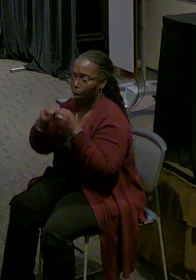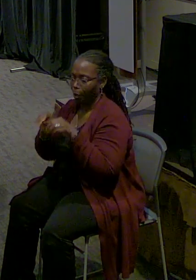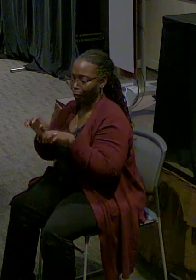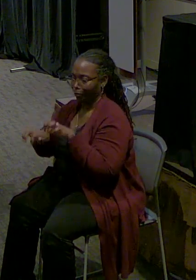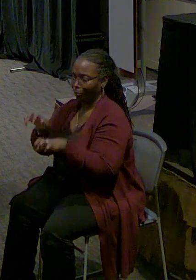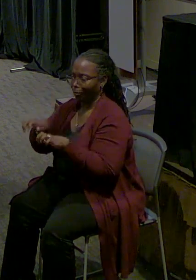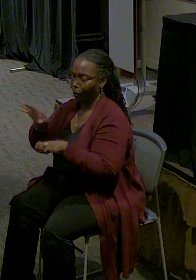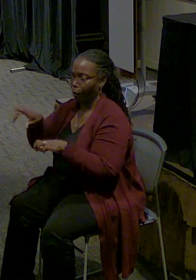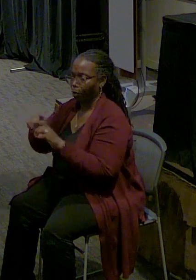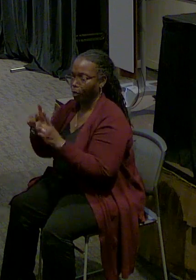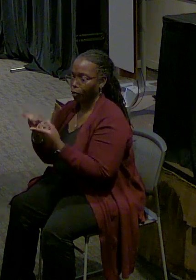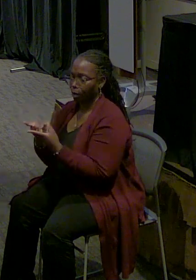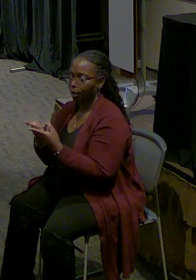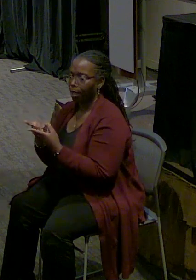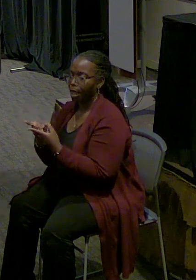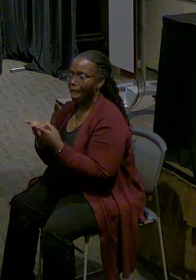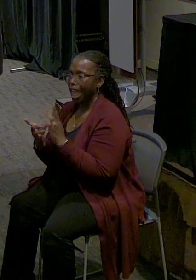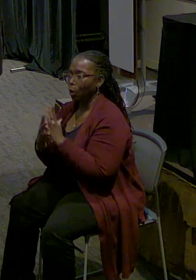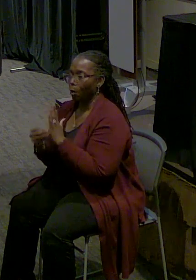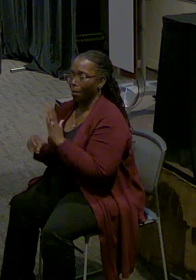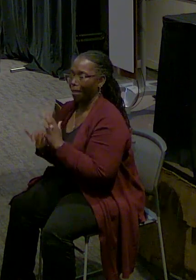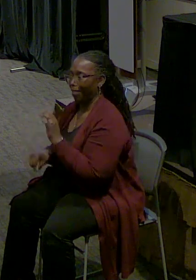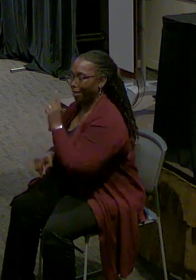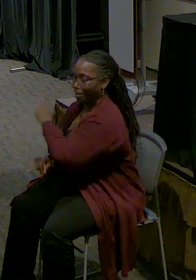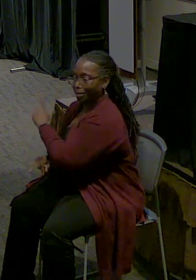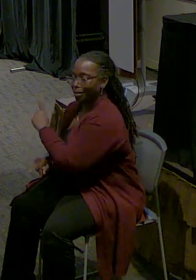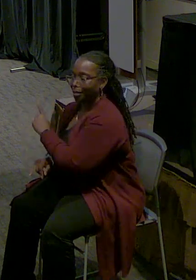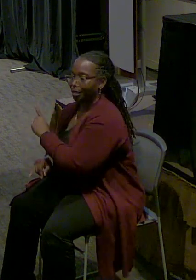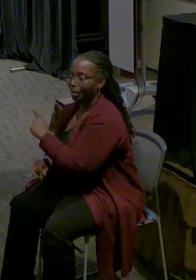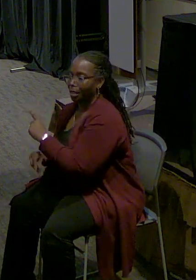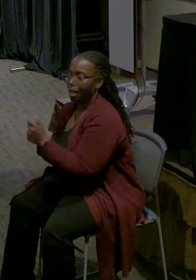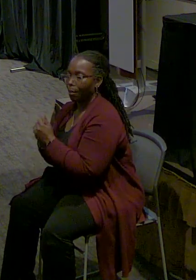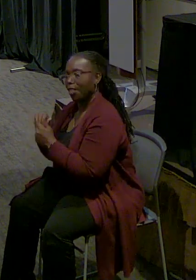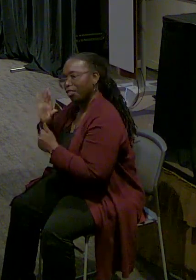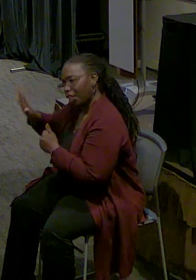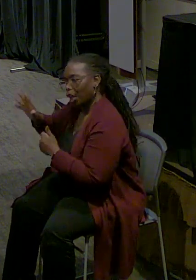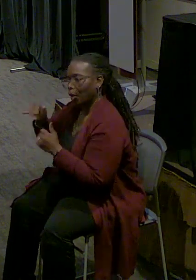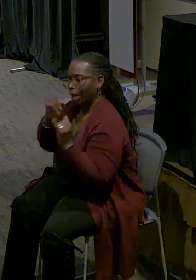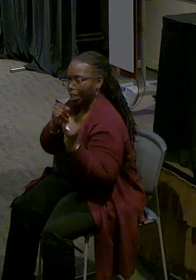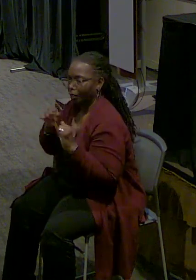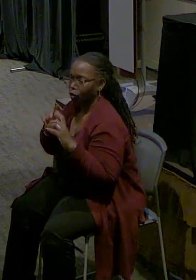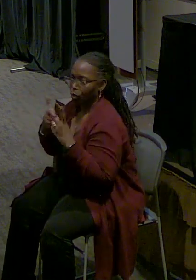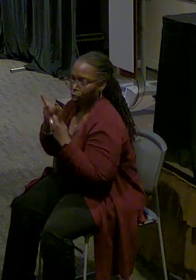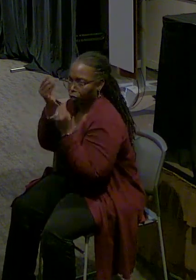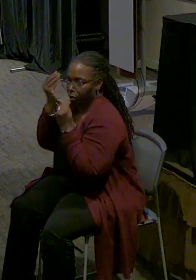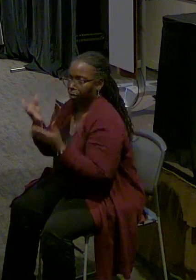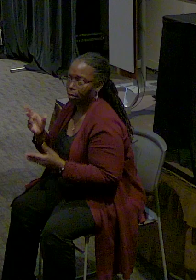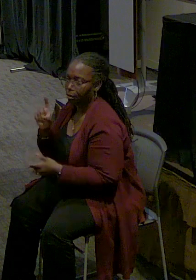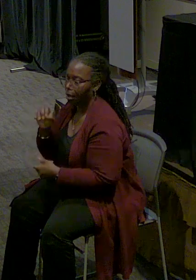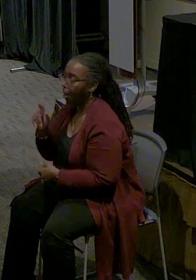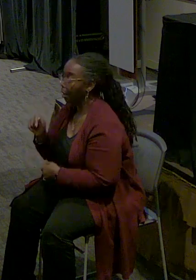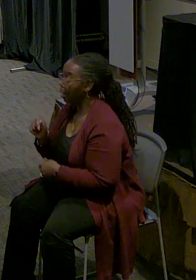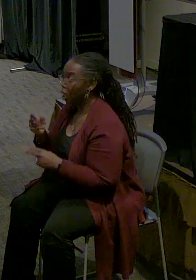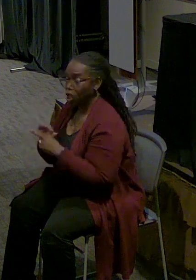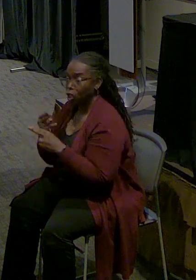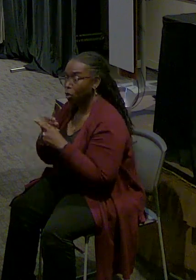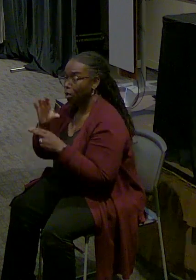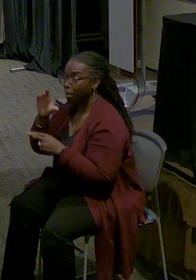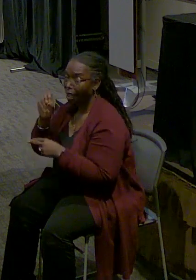their district. And it would mimic this, but would have their individual district's data. You could use